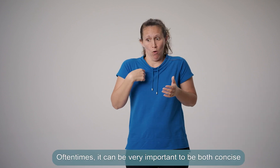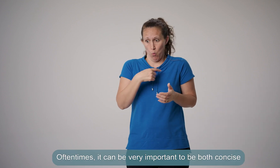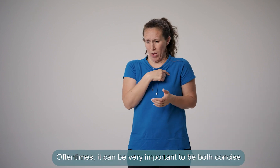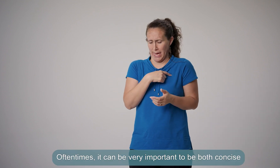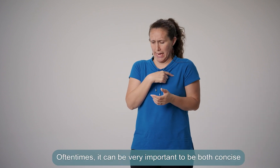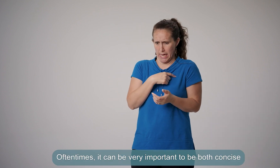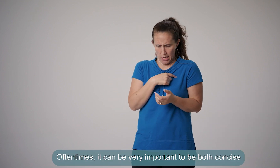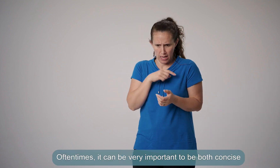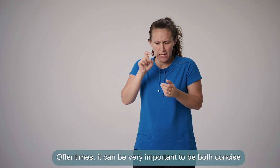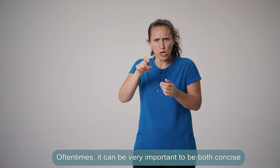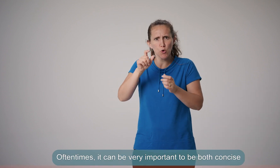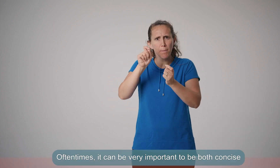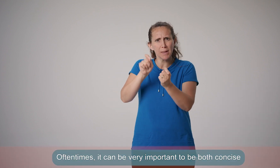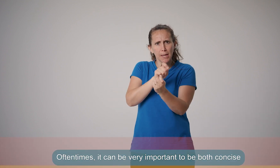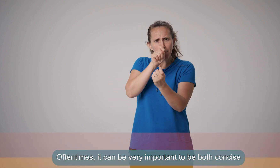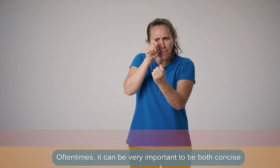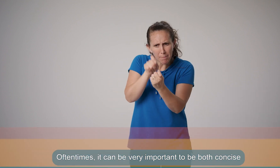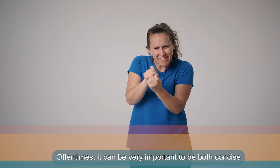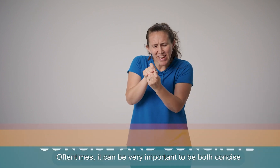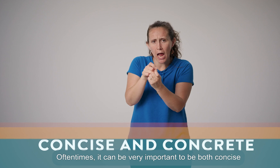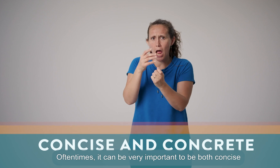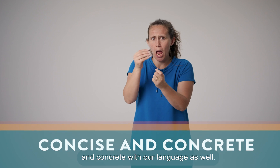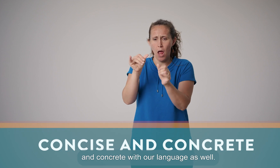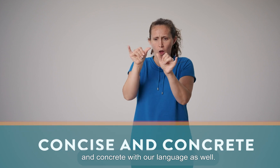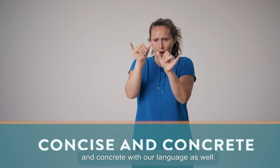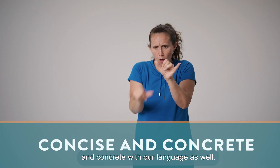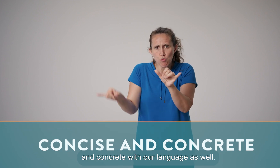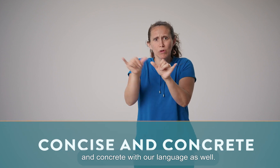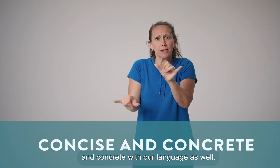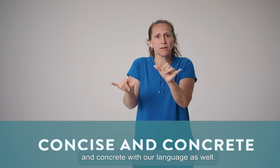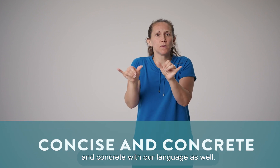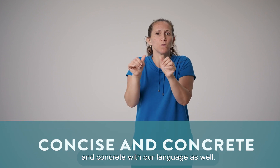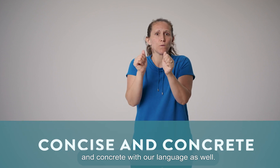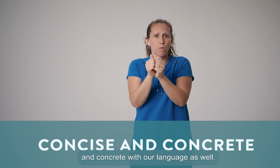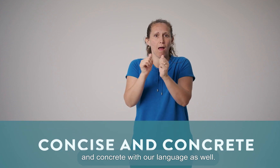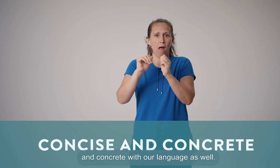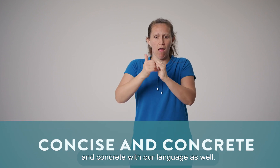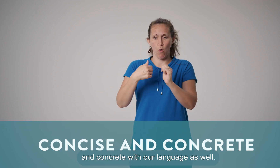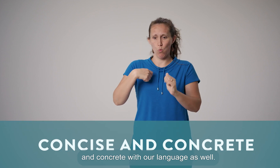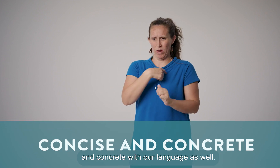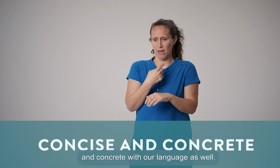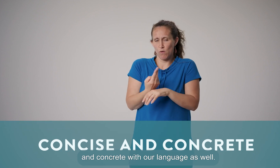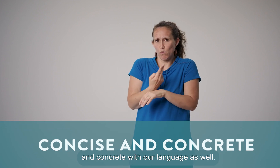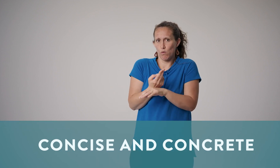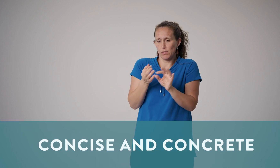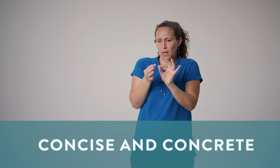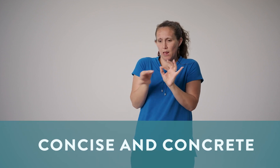Oftentimes, it can be very important to be both concise and concrete with our language as well.